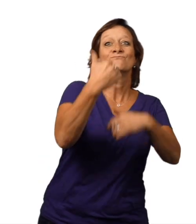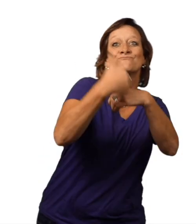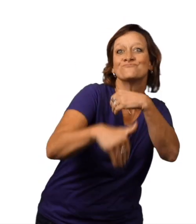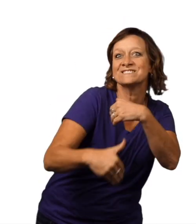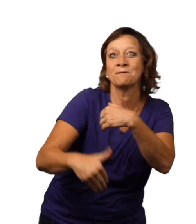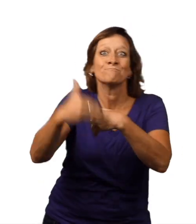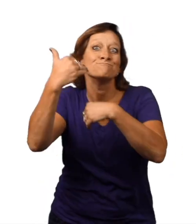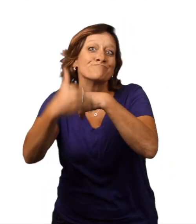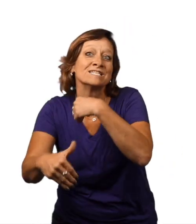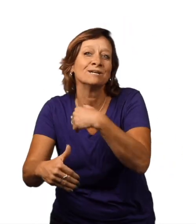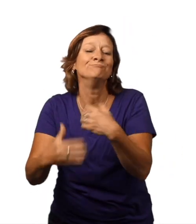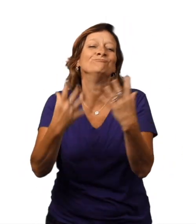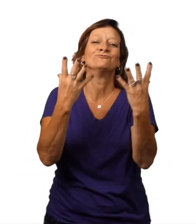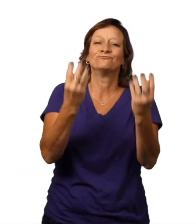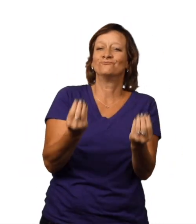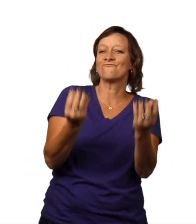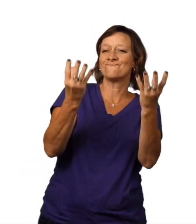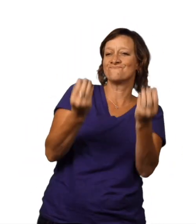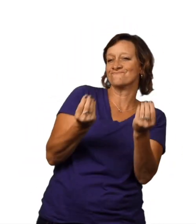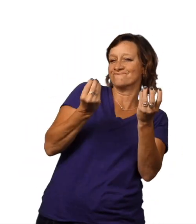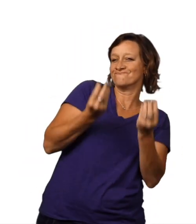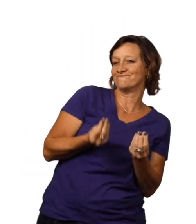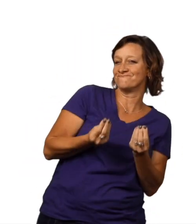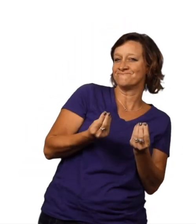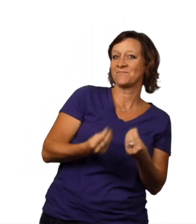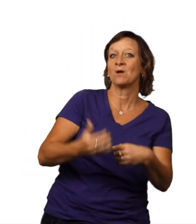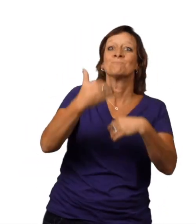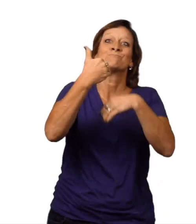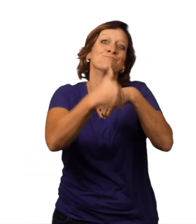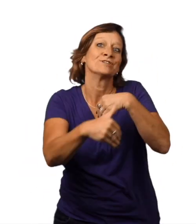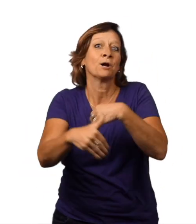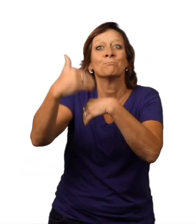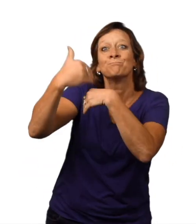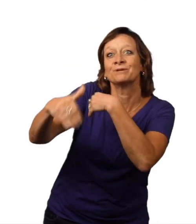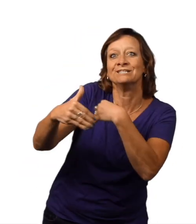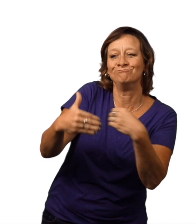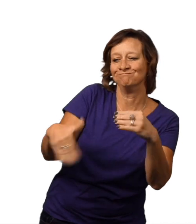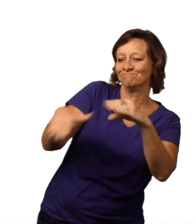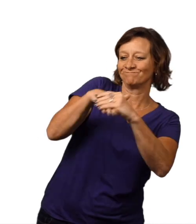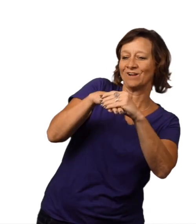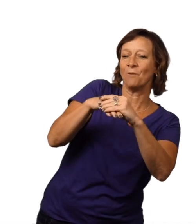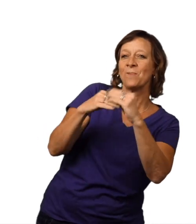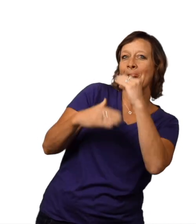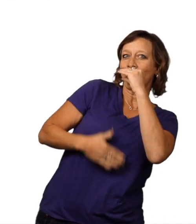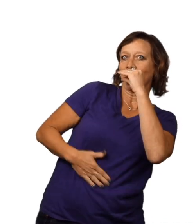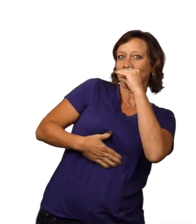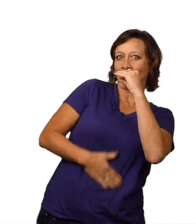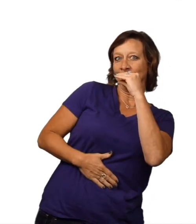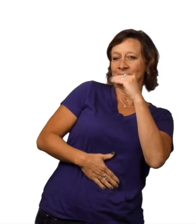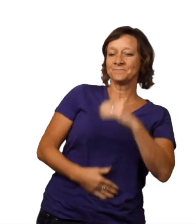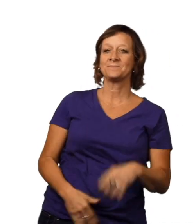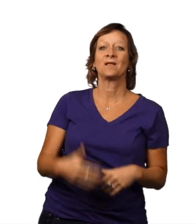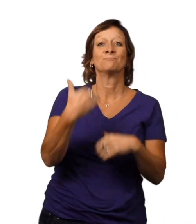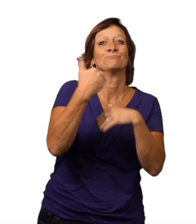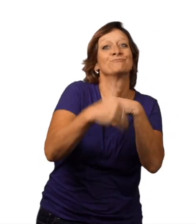Bread, bread. Soft, soft, soft. Bread, bread. Sandwich, eat, yummy.